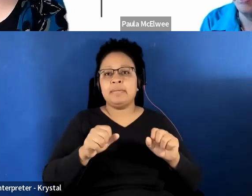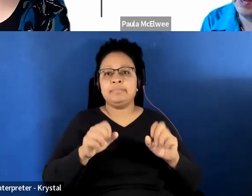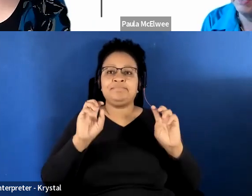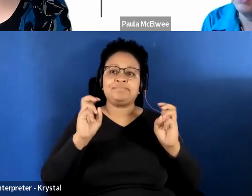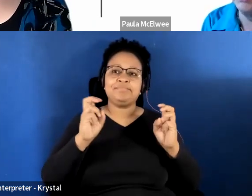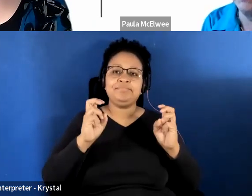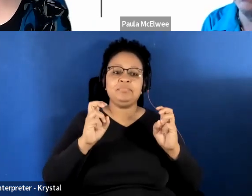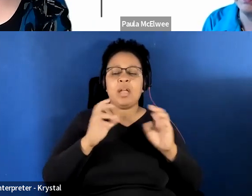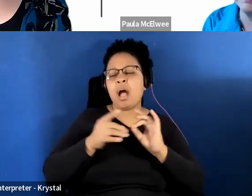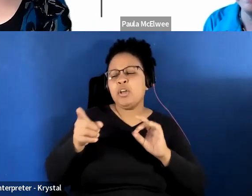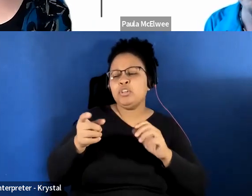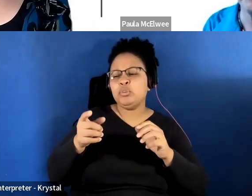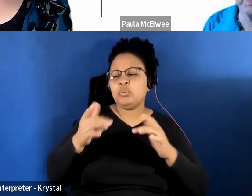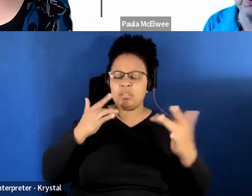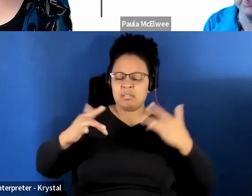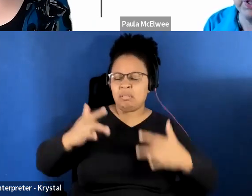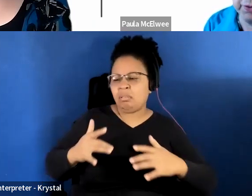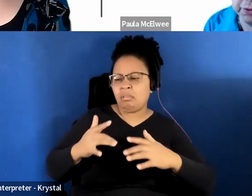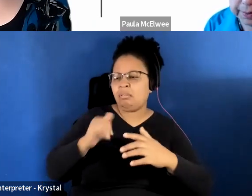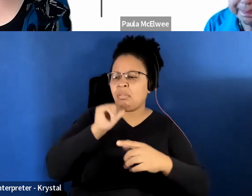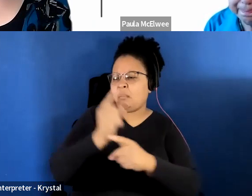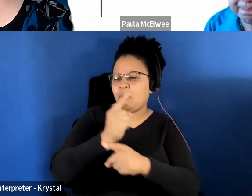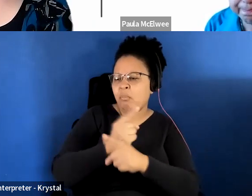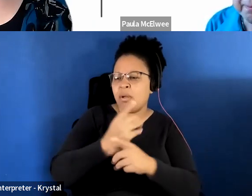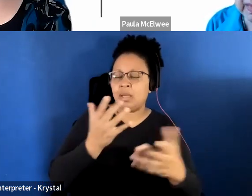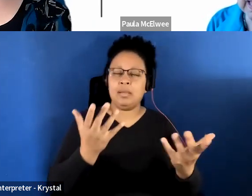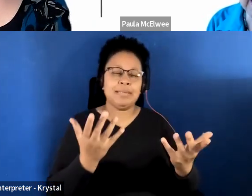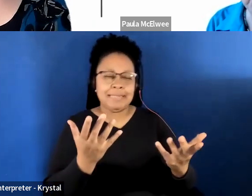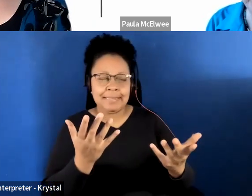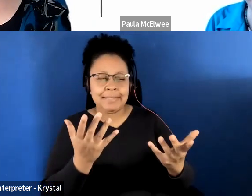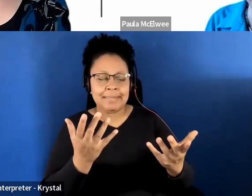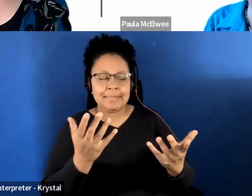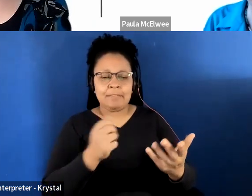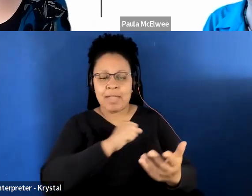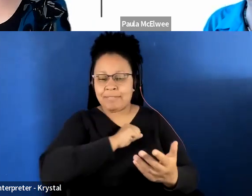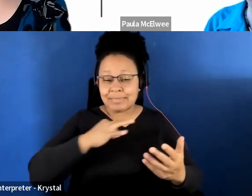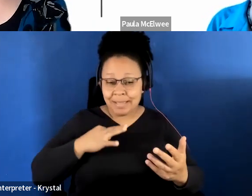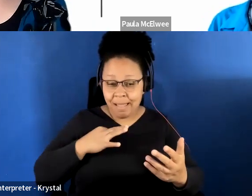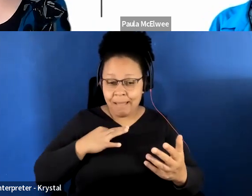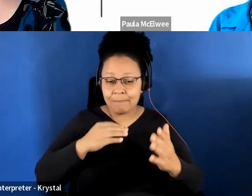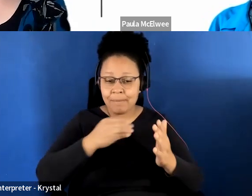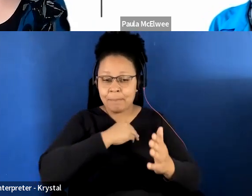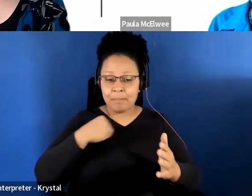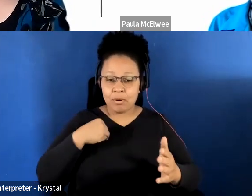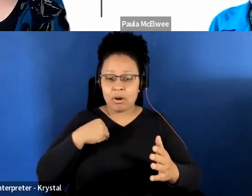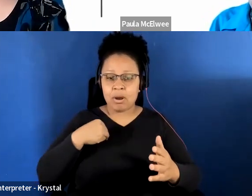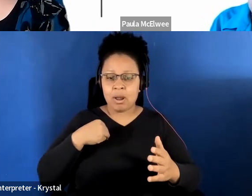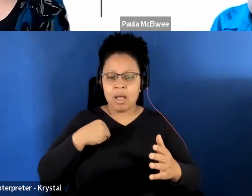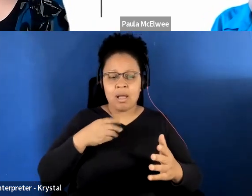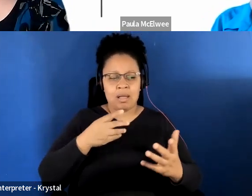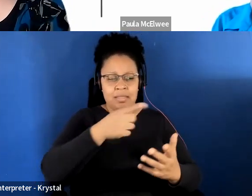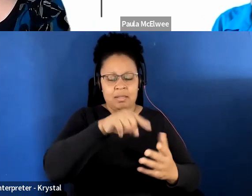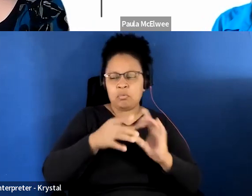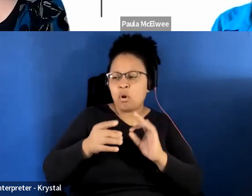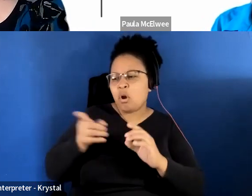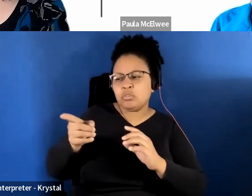goes both ways too. If you've got a staff member who's accused Mhm. of making a sexual advance, then you want to